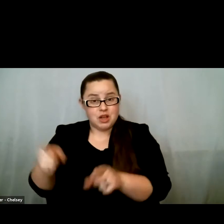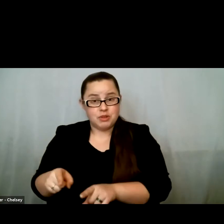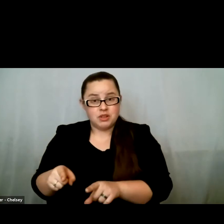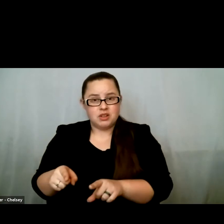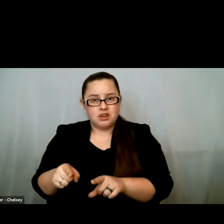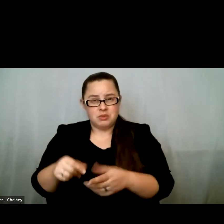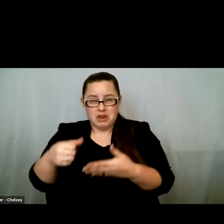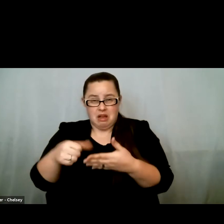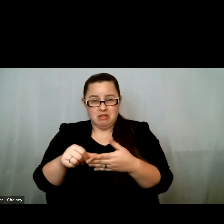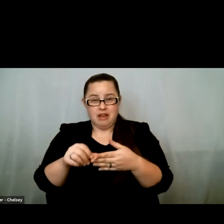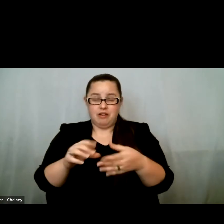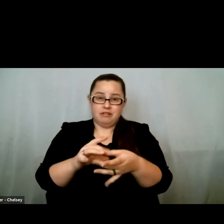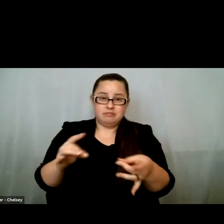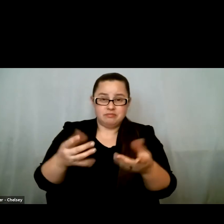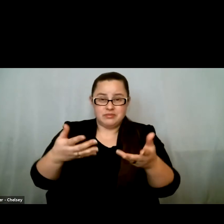a letter or a statement.